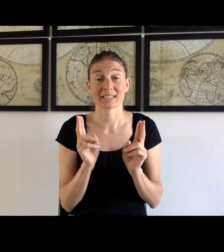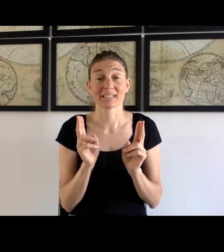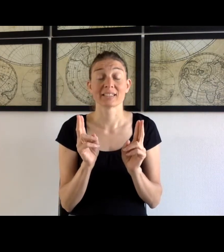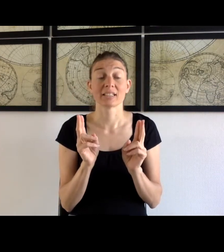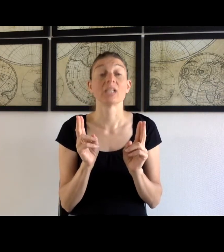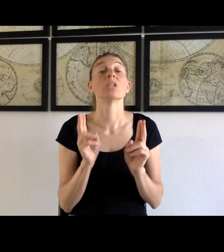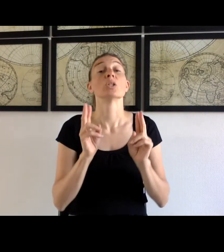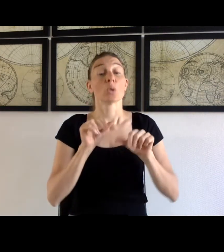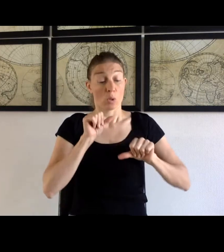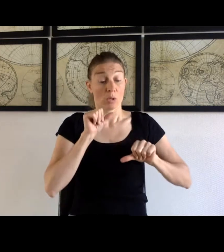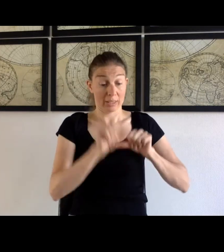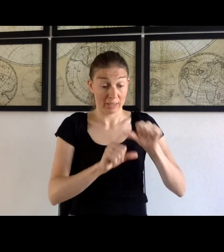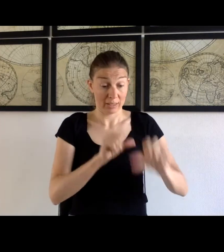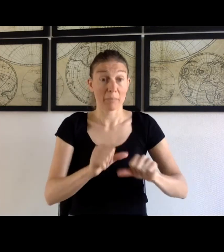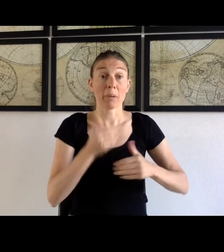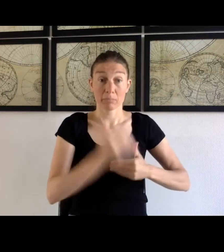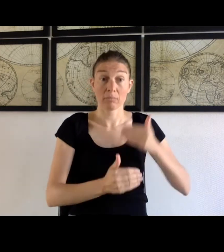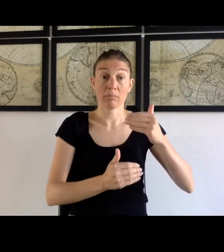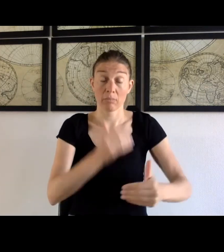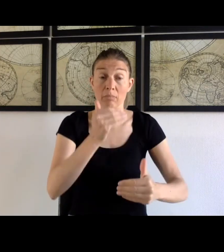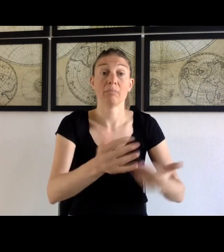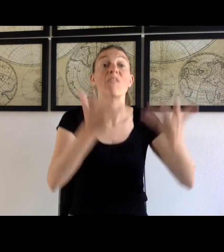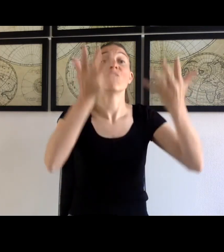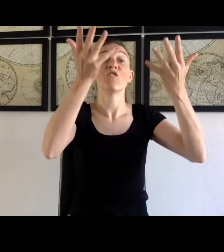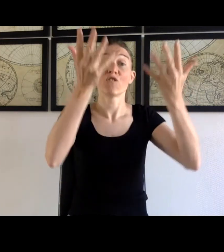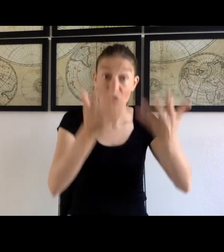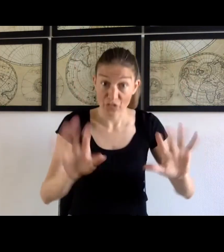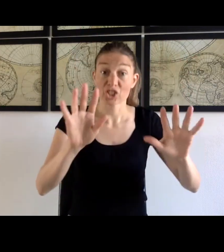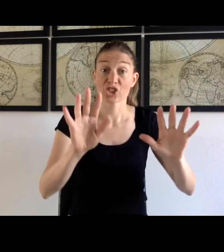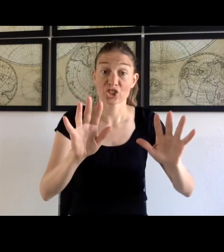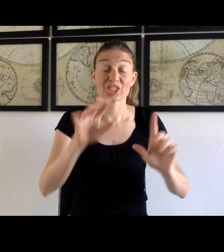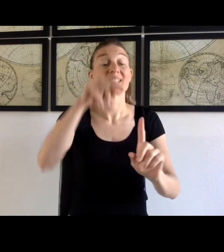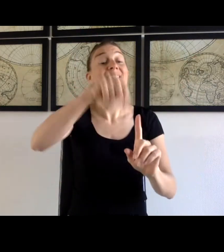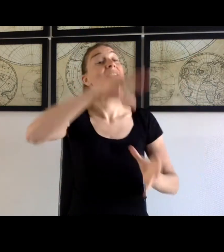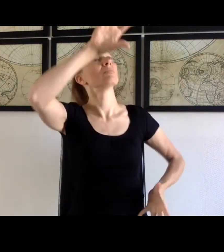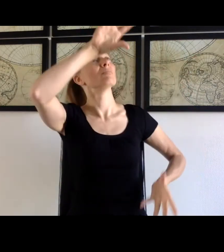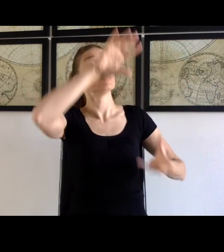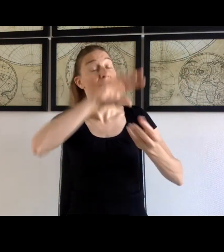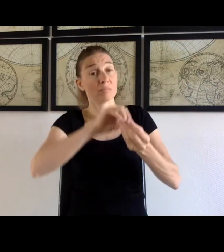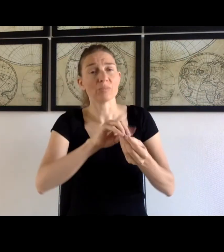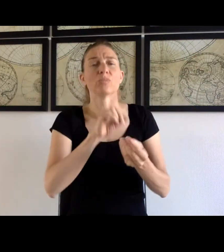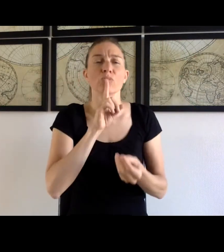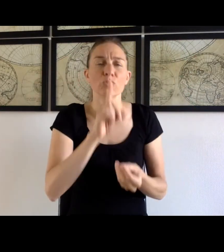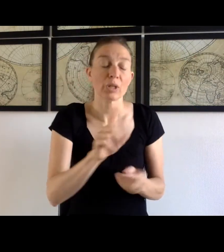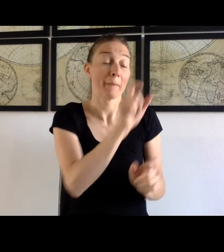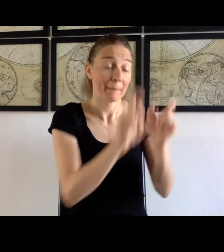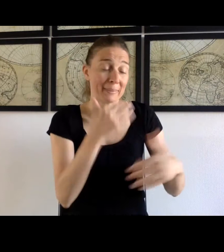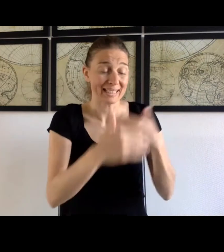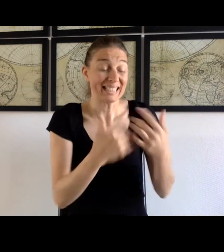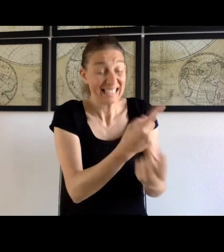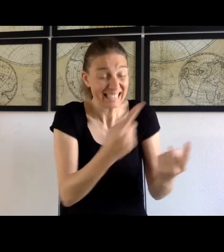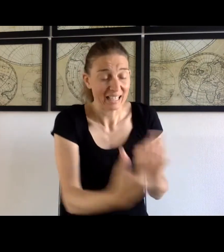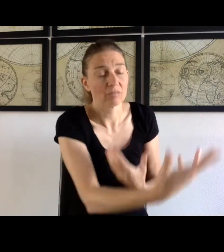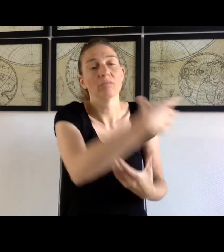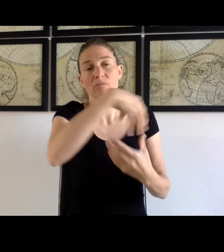assessment process, what we want to see is a process that foster the participation and inclusion of persons with disabilities, and